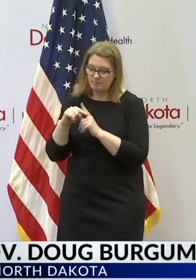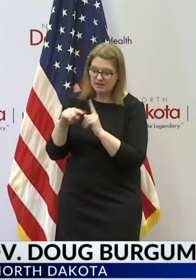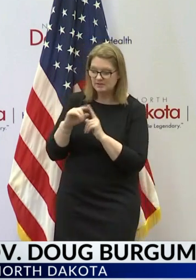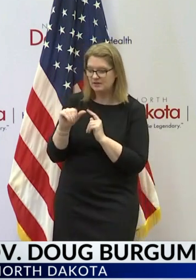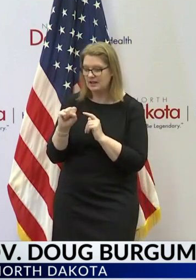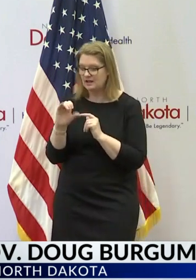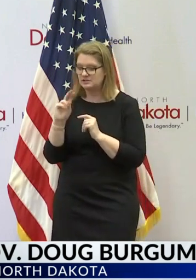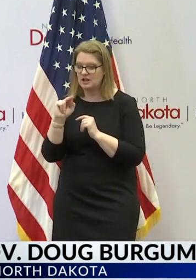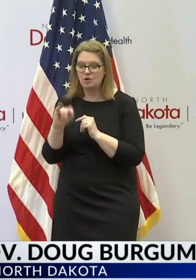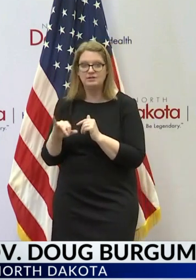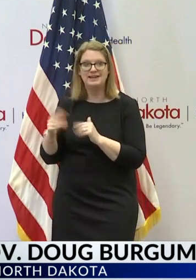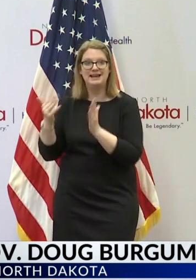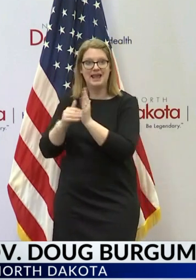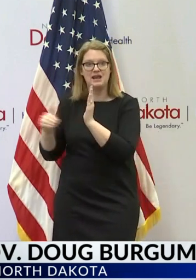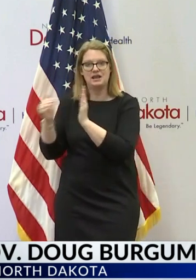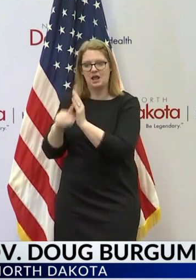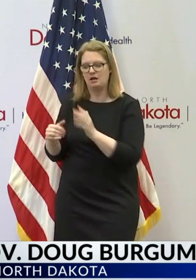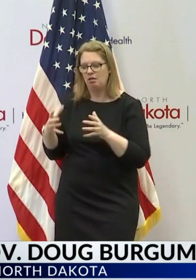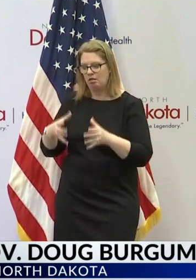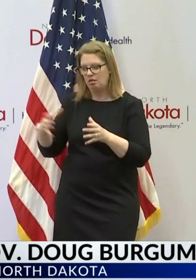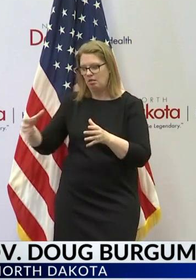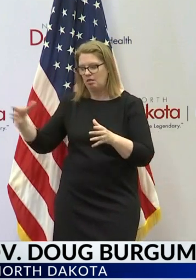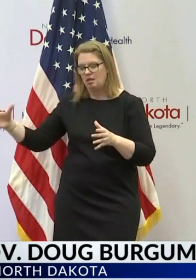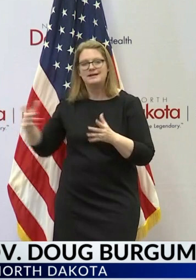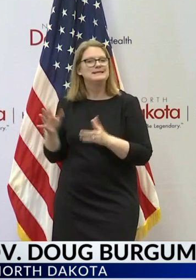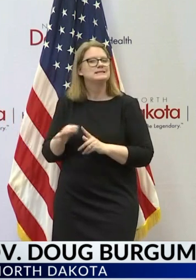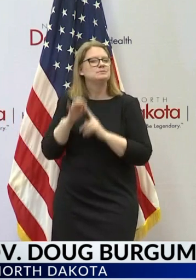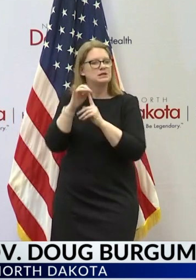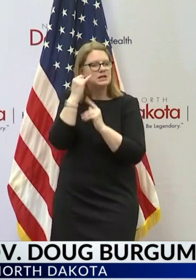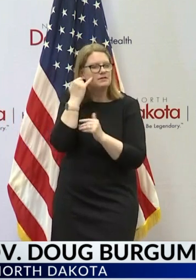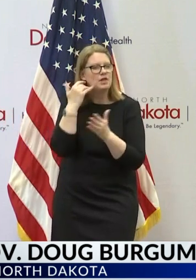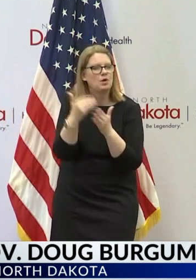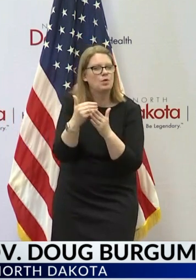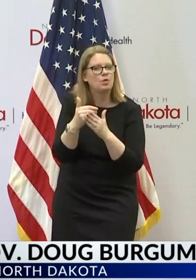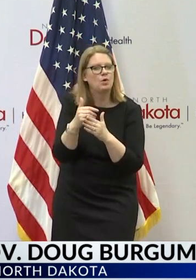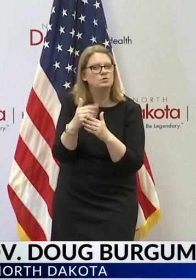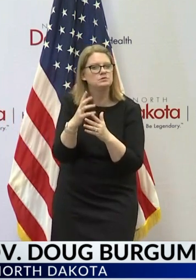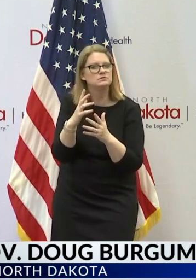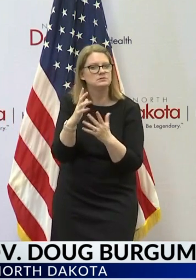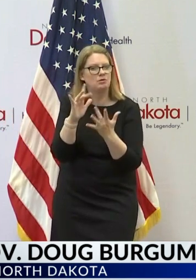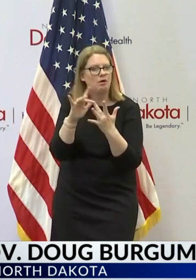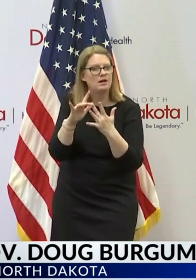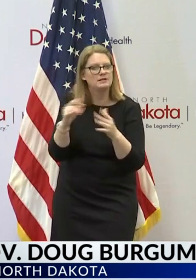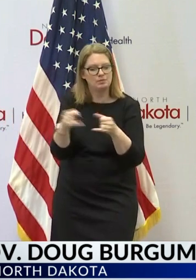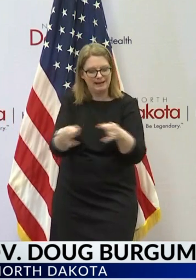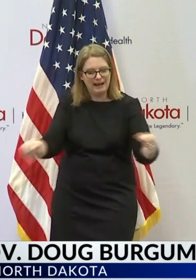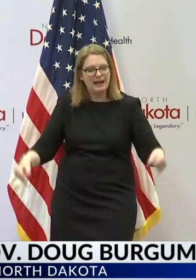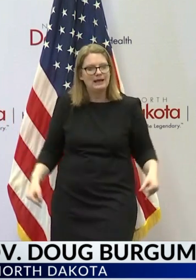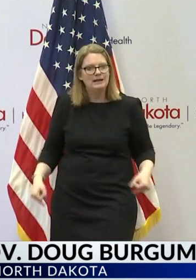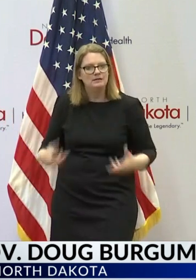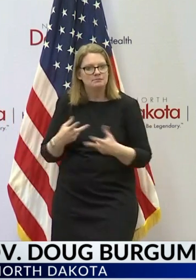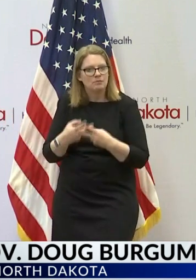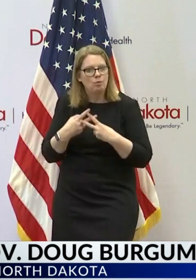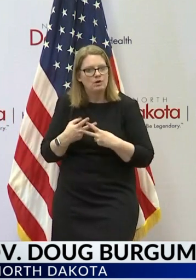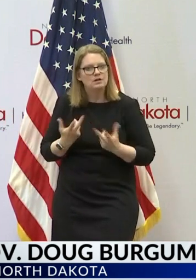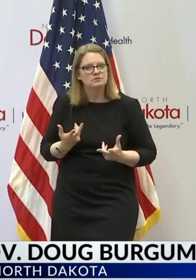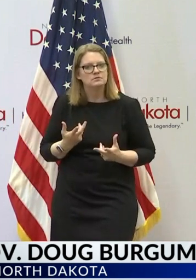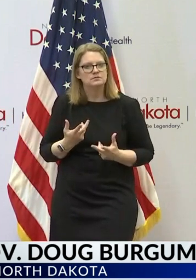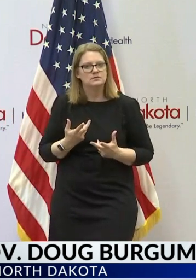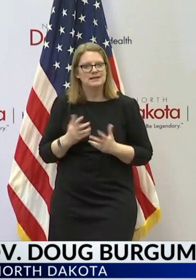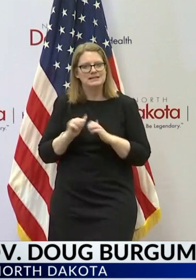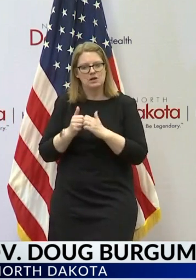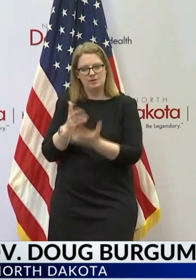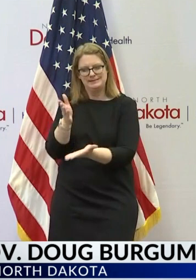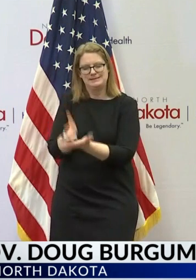and the more in the day after, particularly if those are close contacts, and then we can get those people to be isolated, that'll be a good thing. That's the way we wrestle this thing